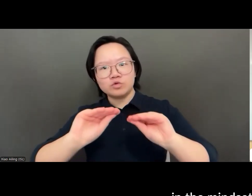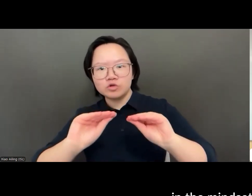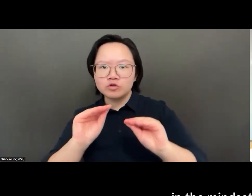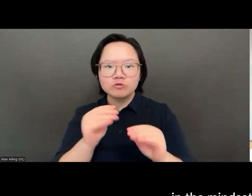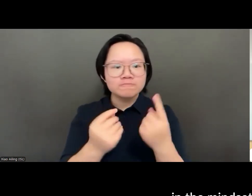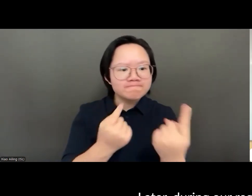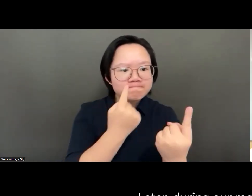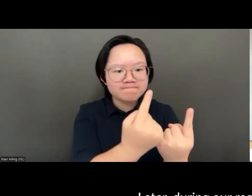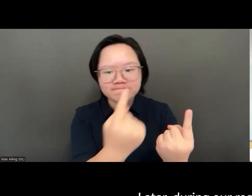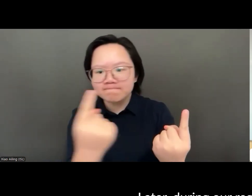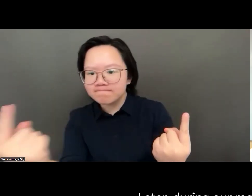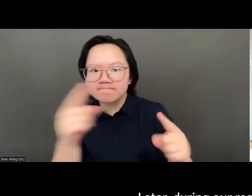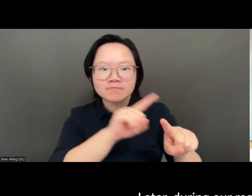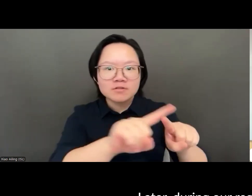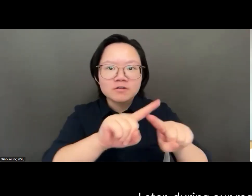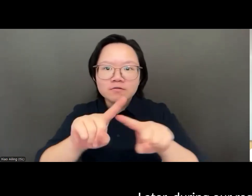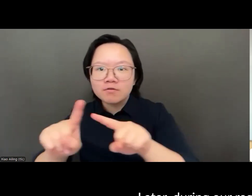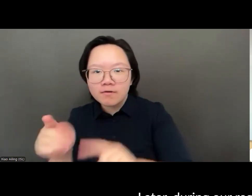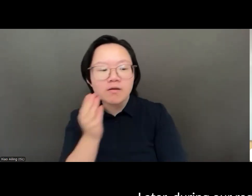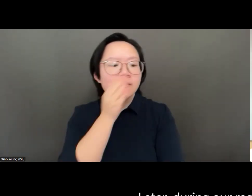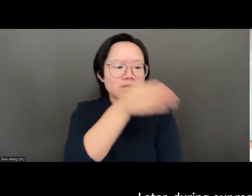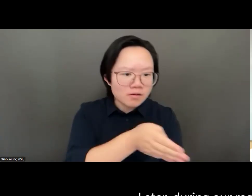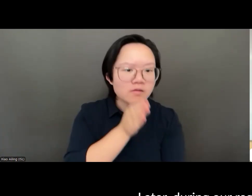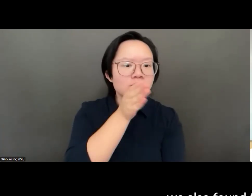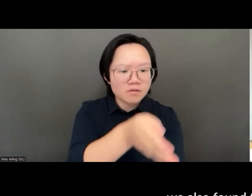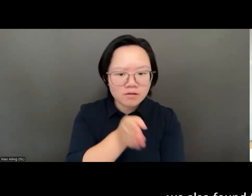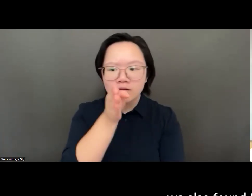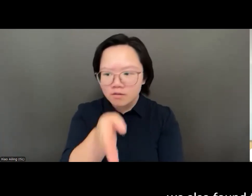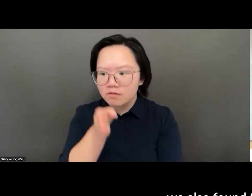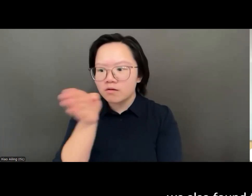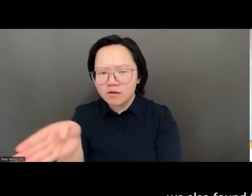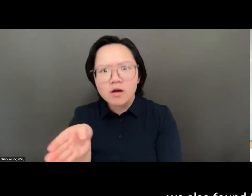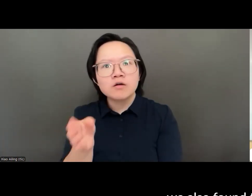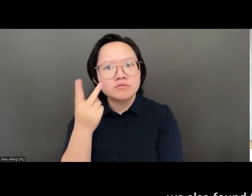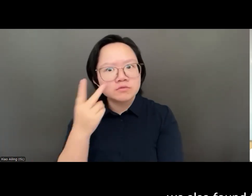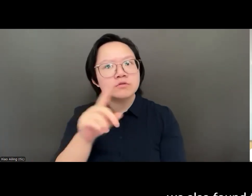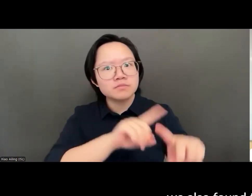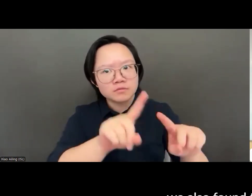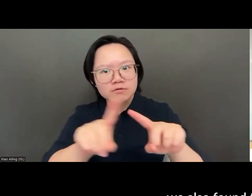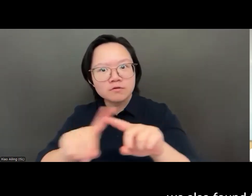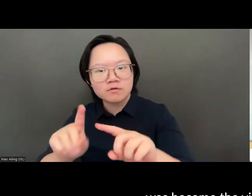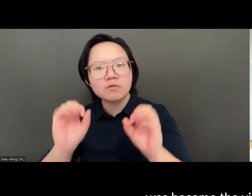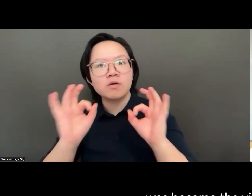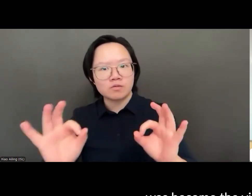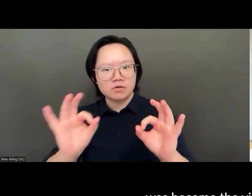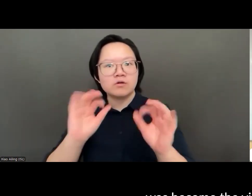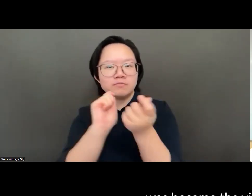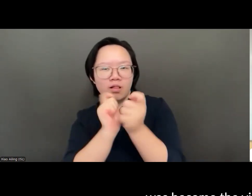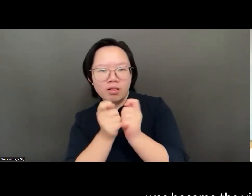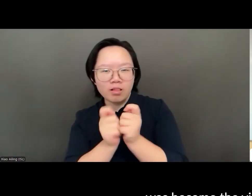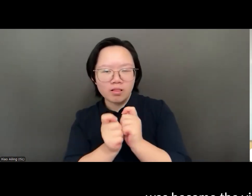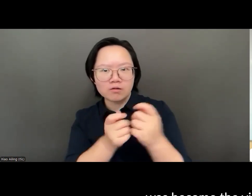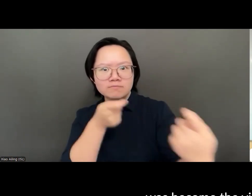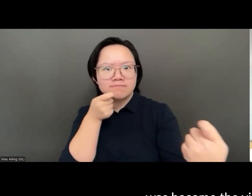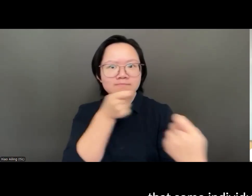attitude. Later, during our regular frequent visits, we also found that the family was become the victim